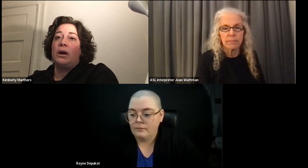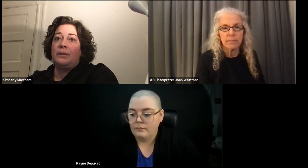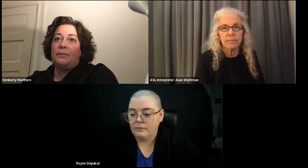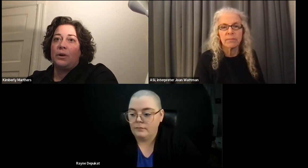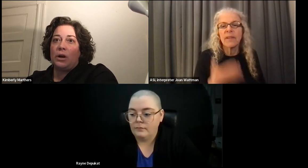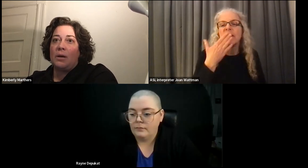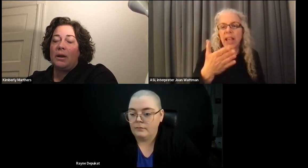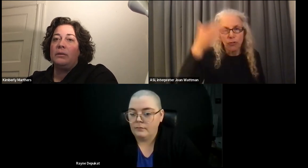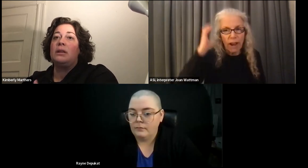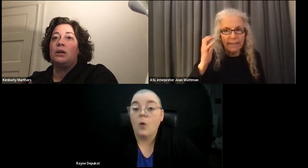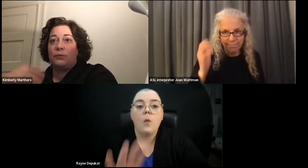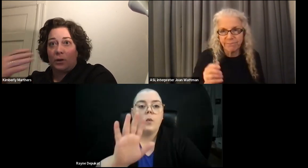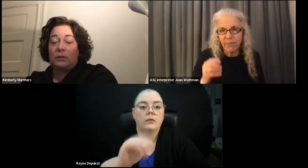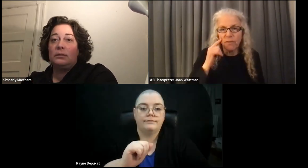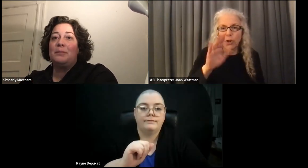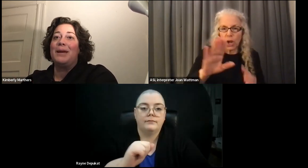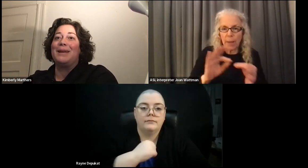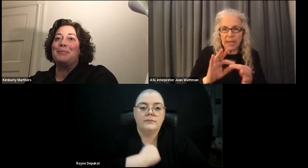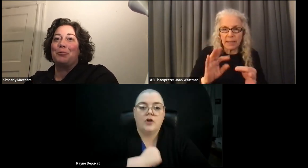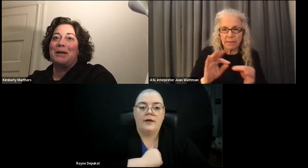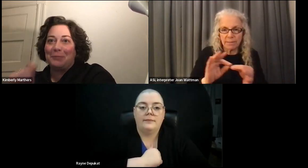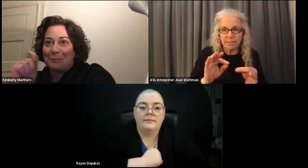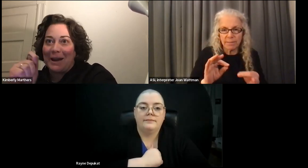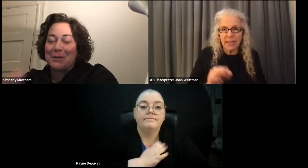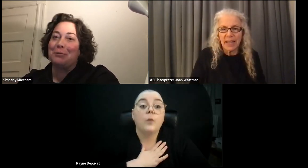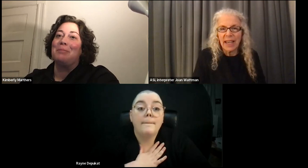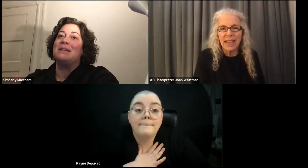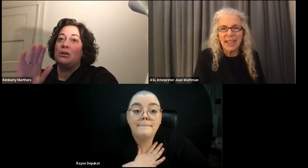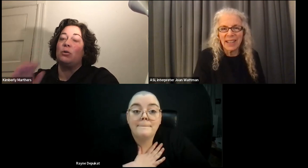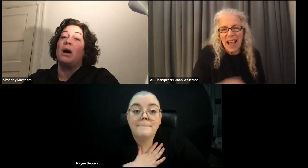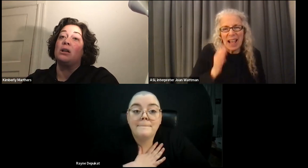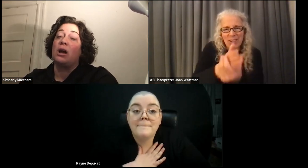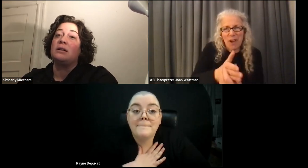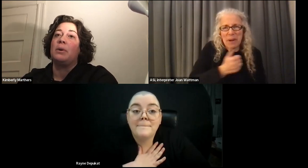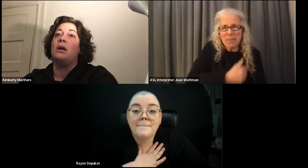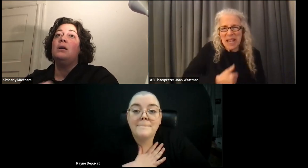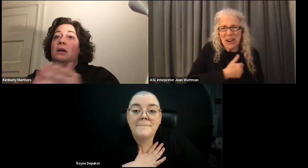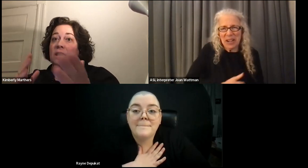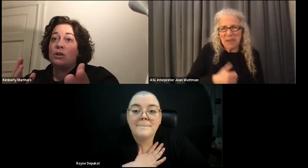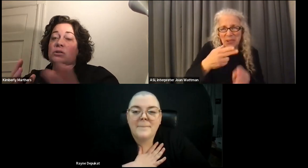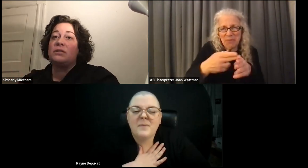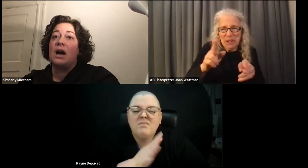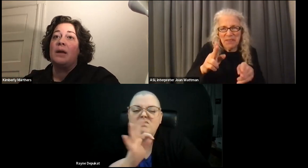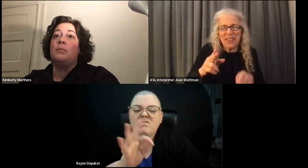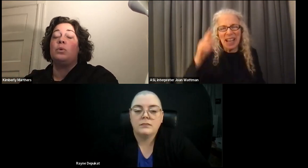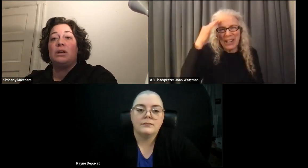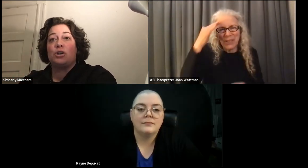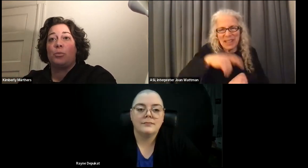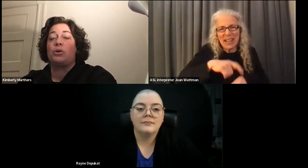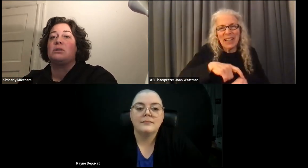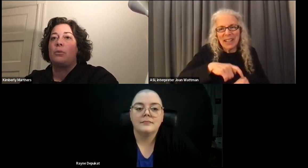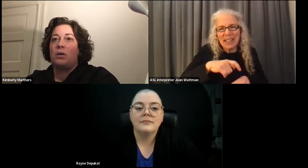Thank you, Rain, for your comment. And thank you for making it brief when I interrupted. I do apologize, but in the interest of time